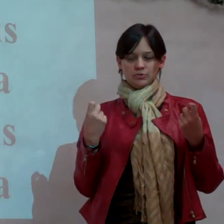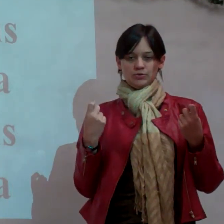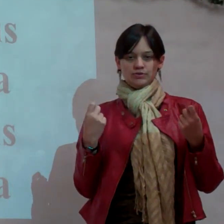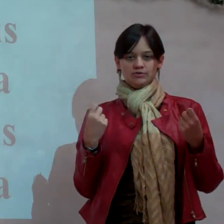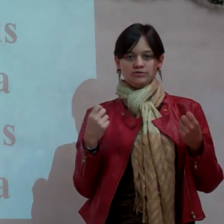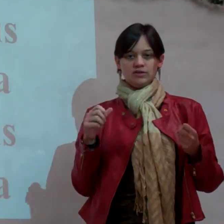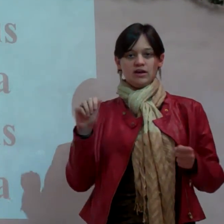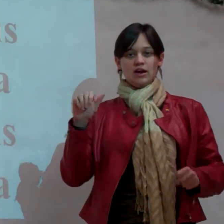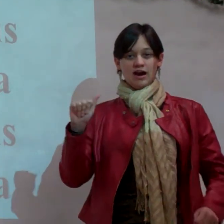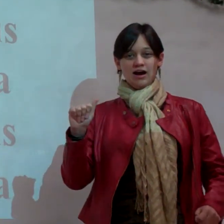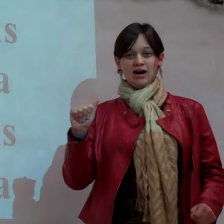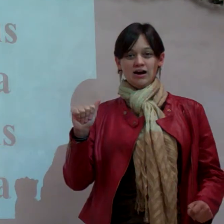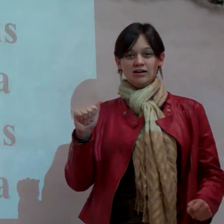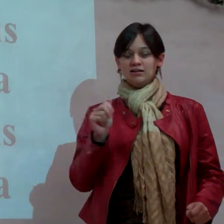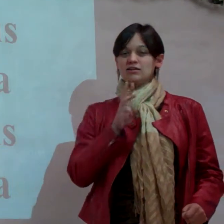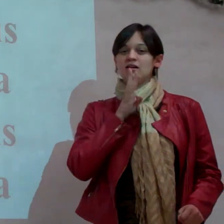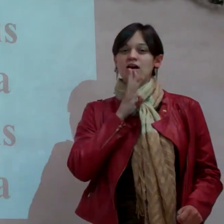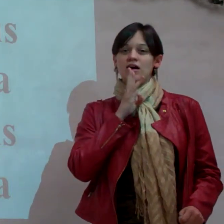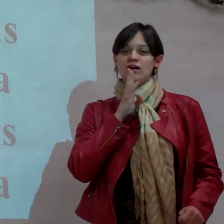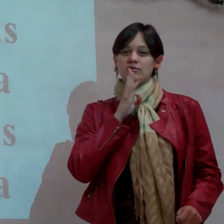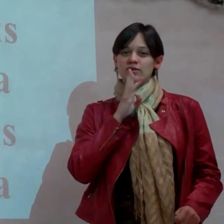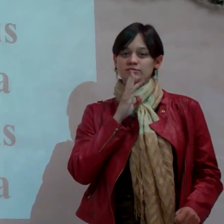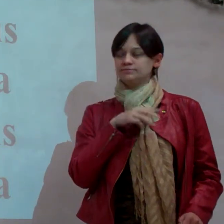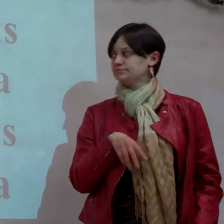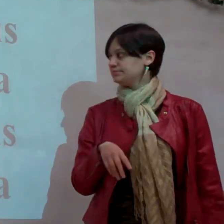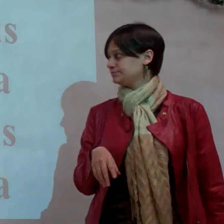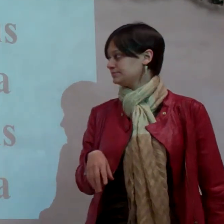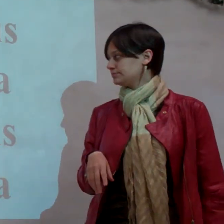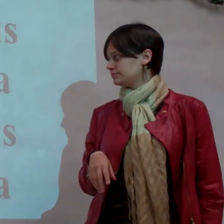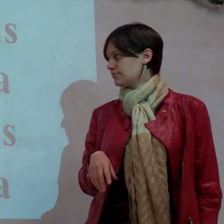circumvenitor a aqua.